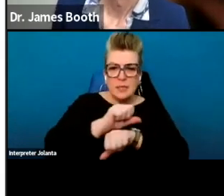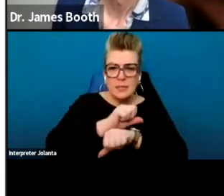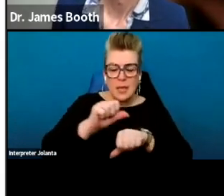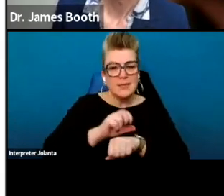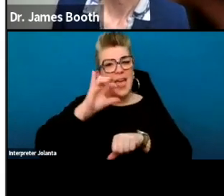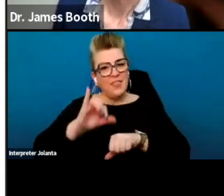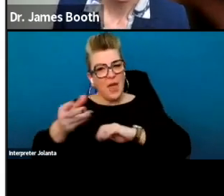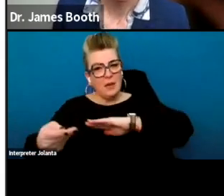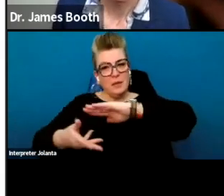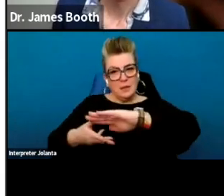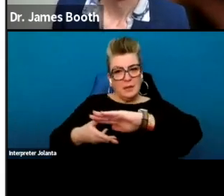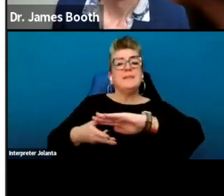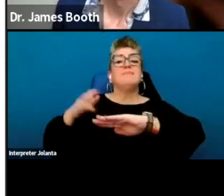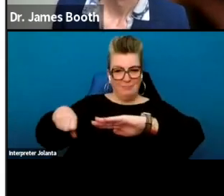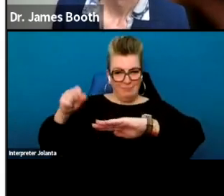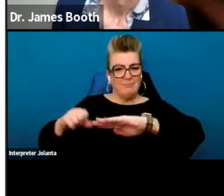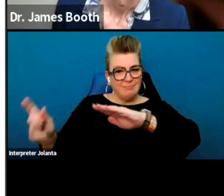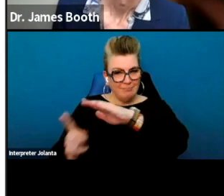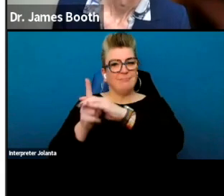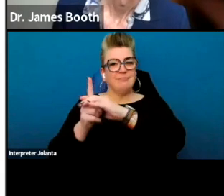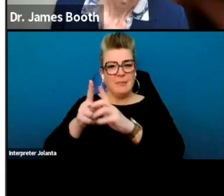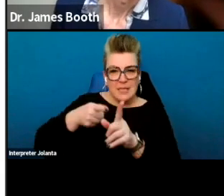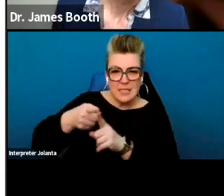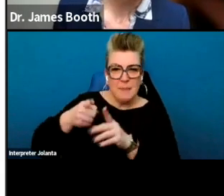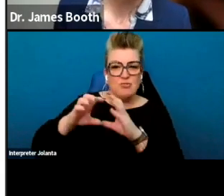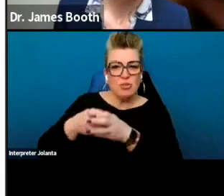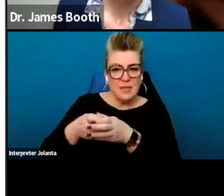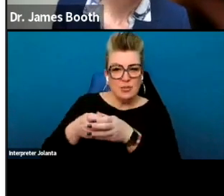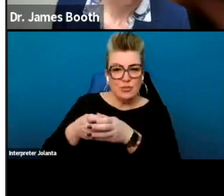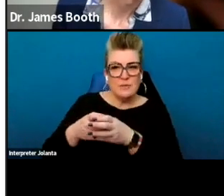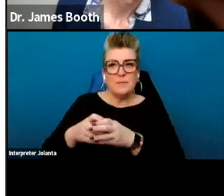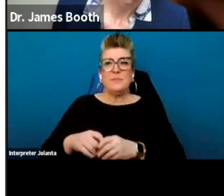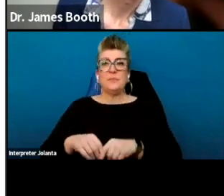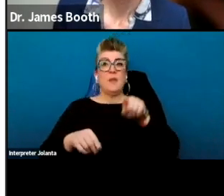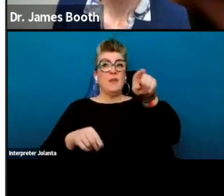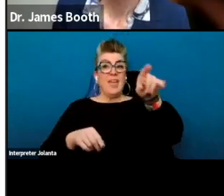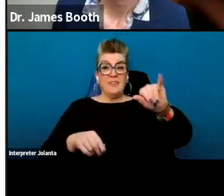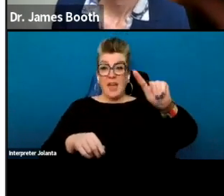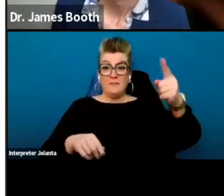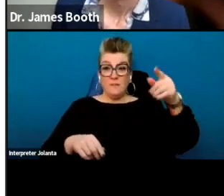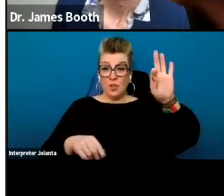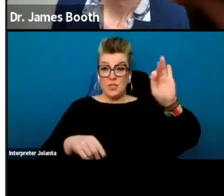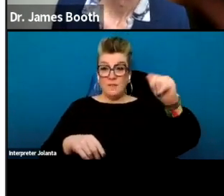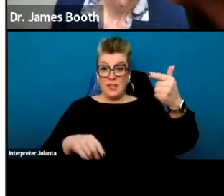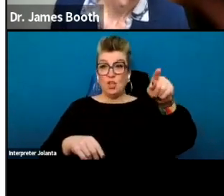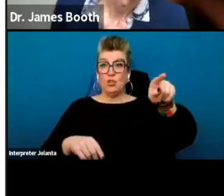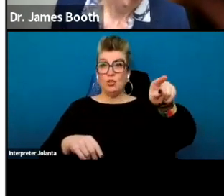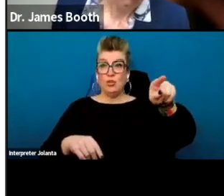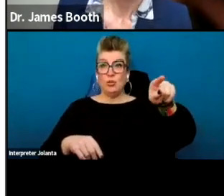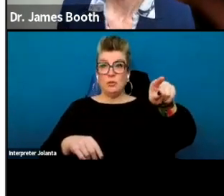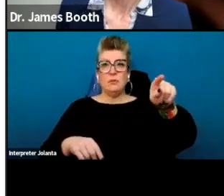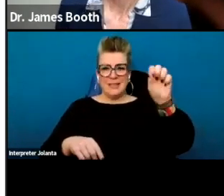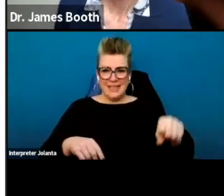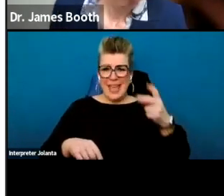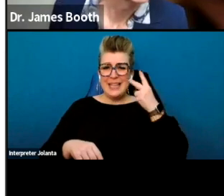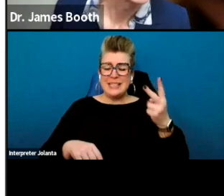indicative of specialization. So the figure here you can see is